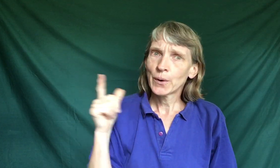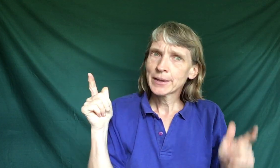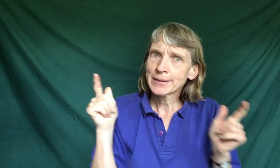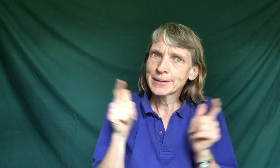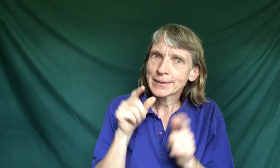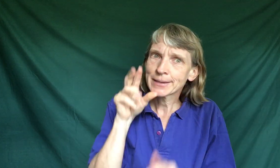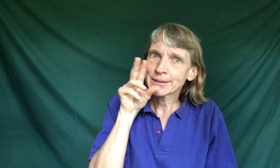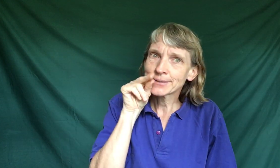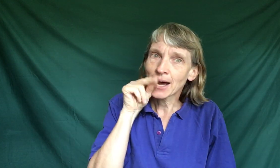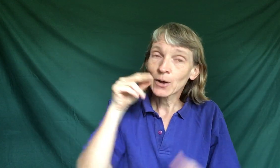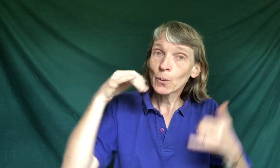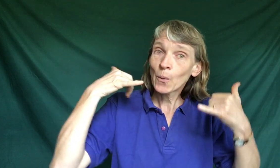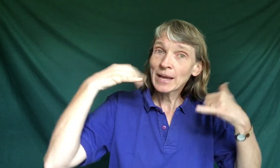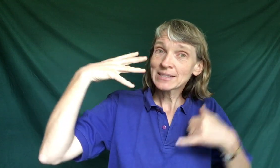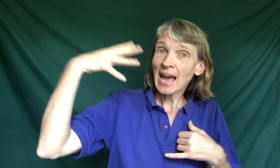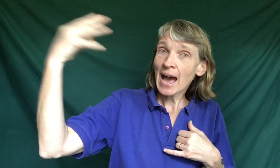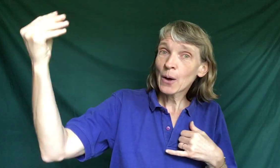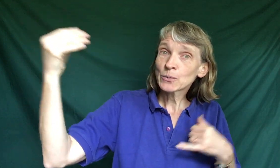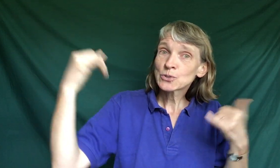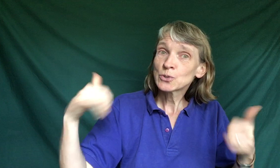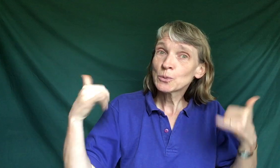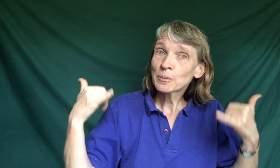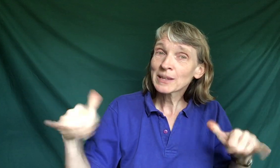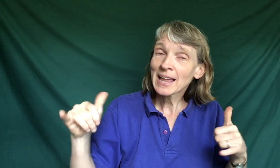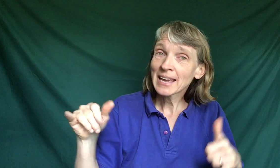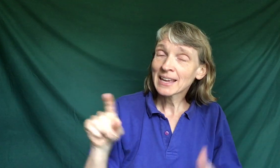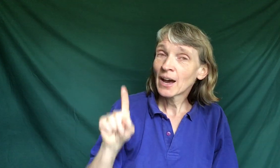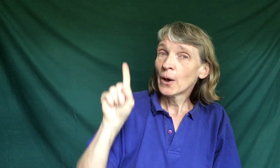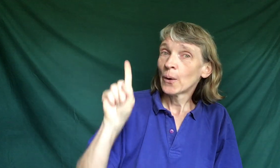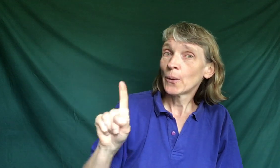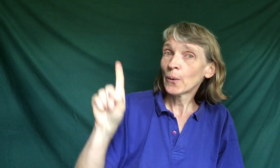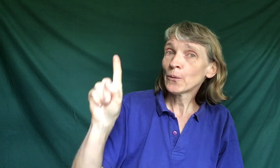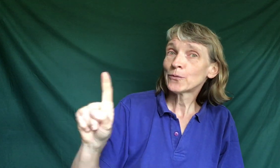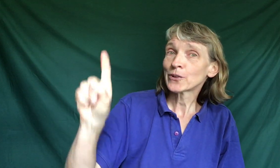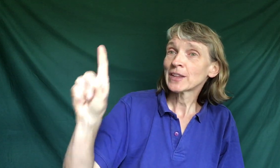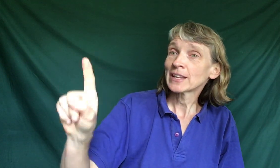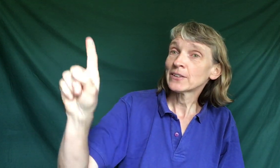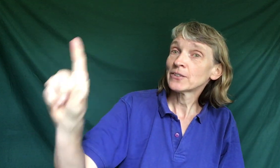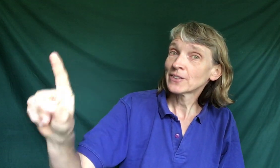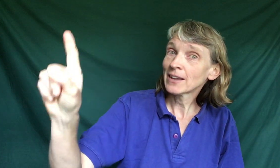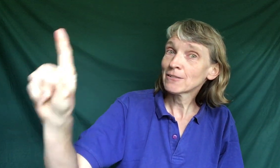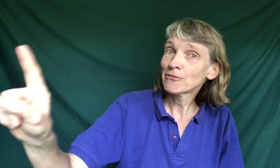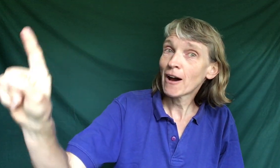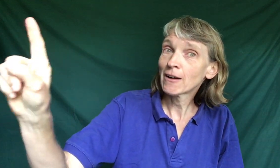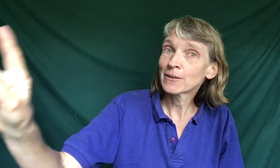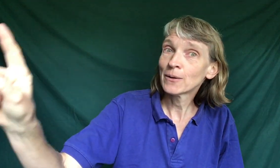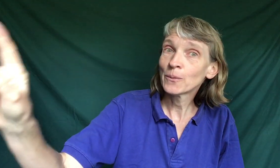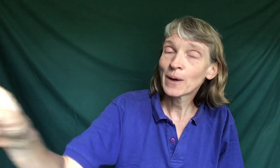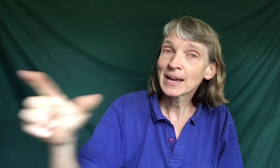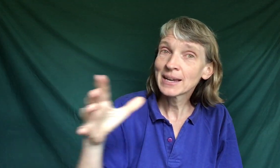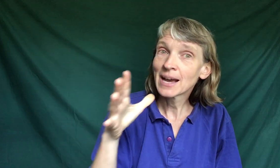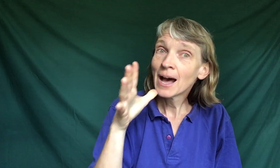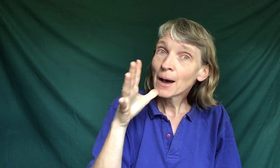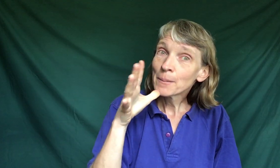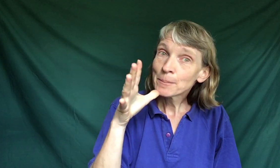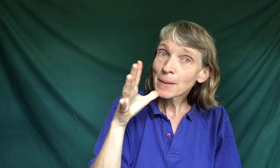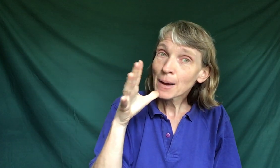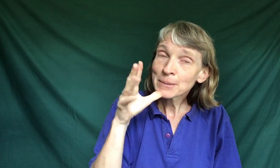One little duck went out to play over the hills and far away. Mama